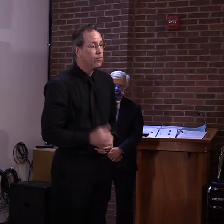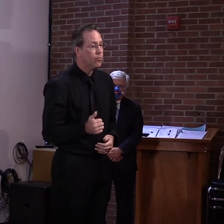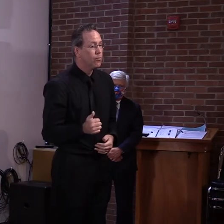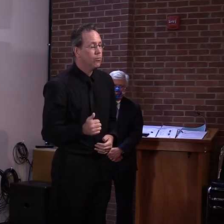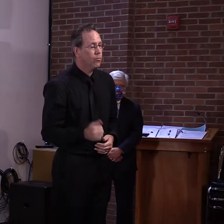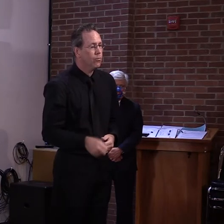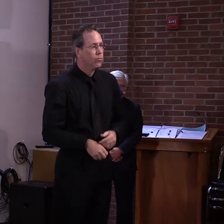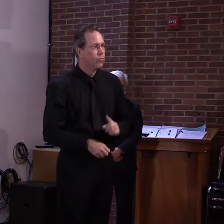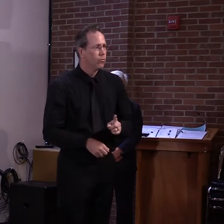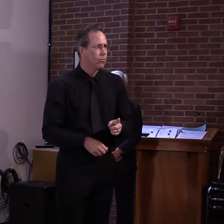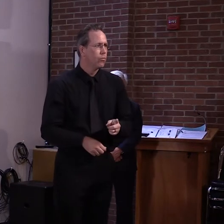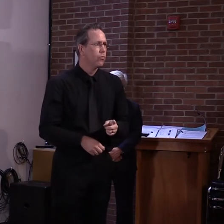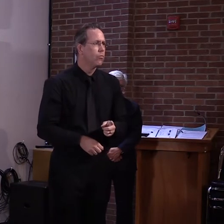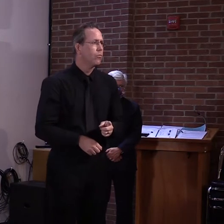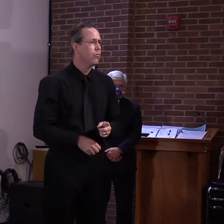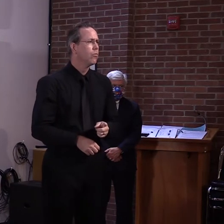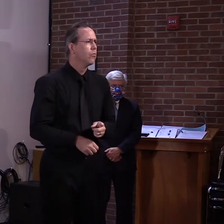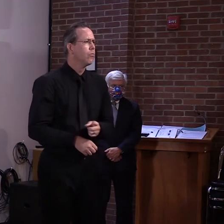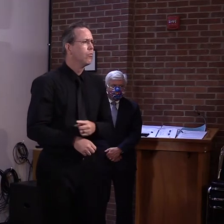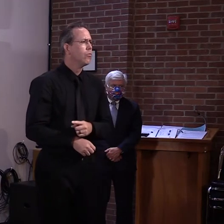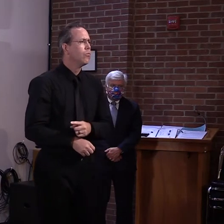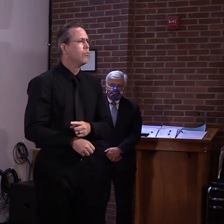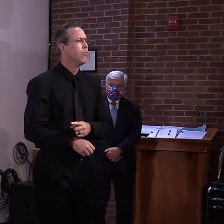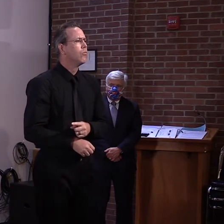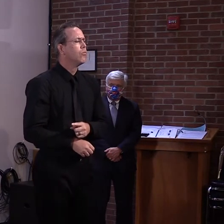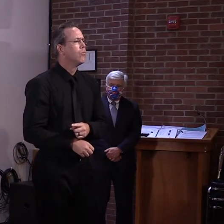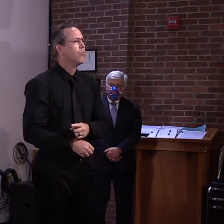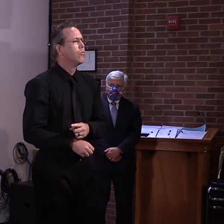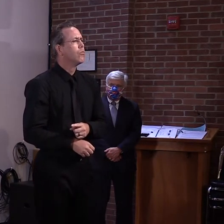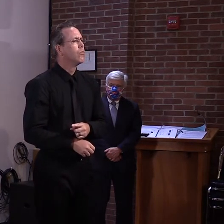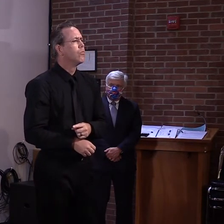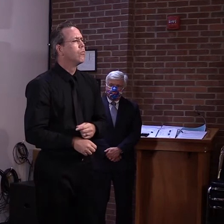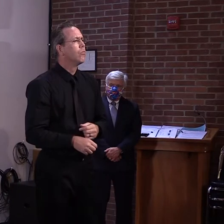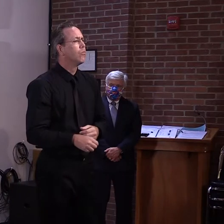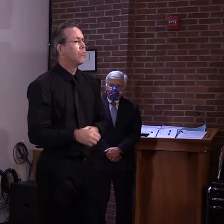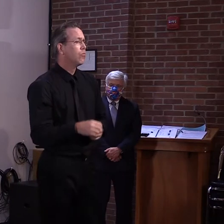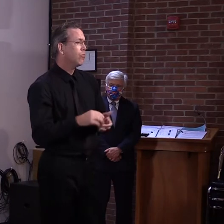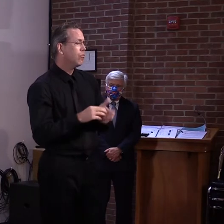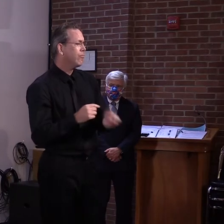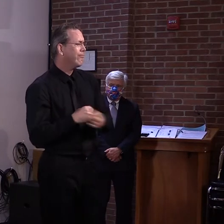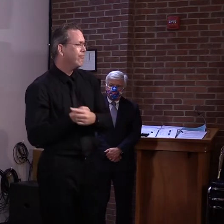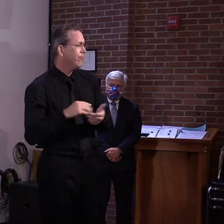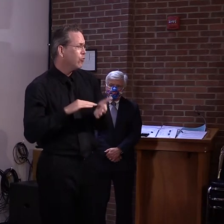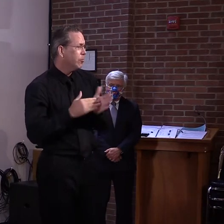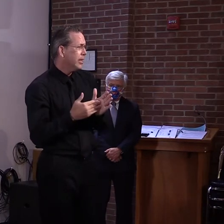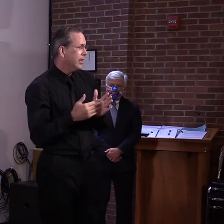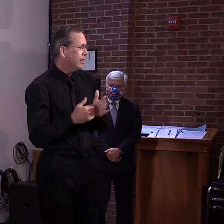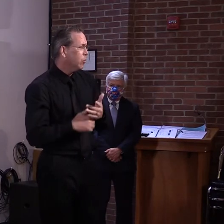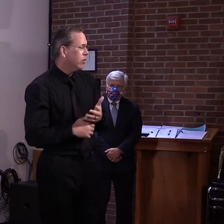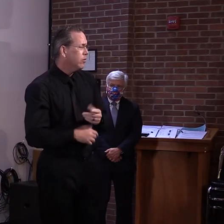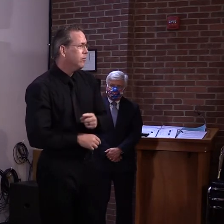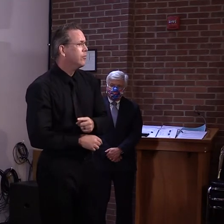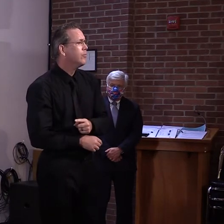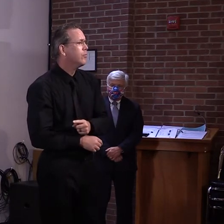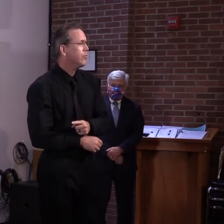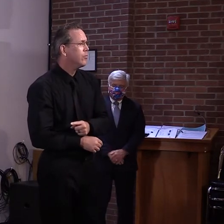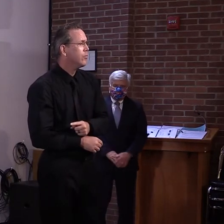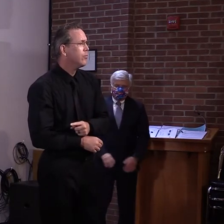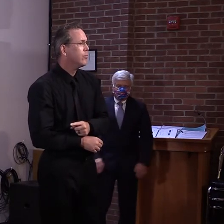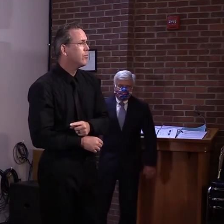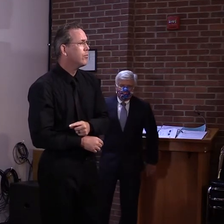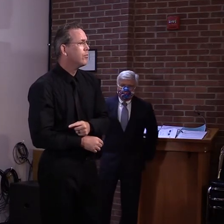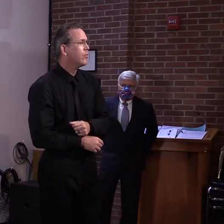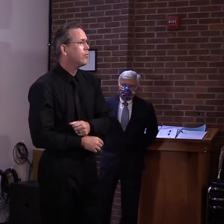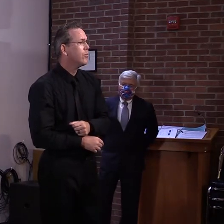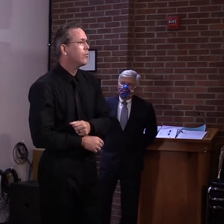mean relief in the form of easing up restrictions or relief in the form of grants? Yeah, no, I'm hoping for both, actually.